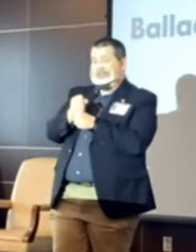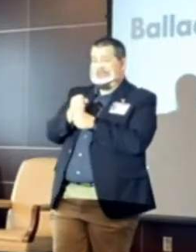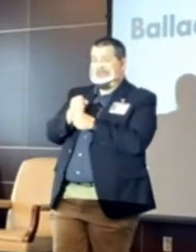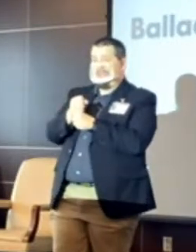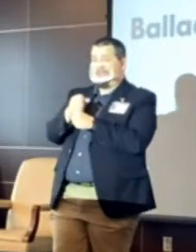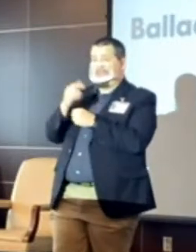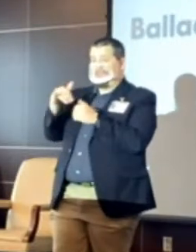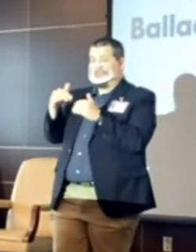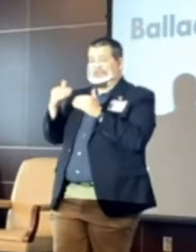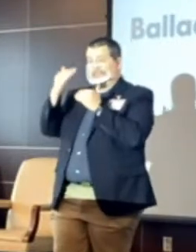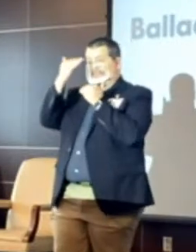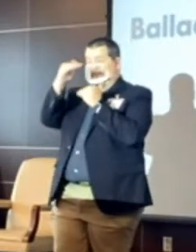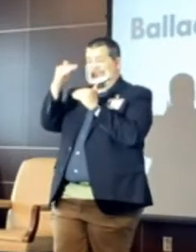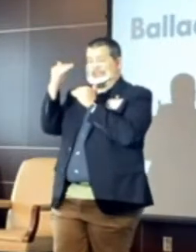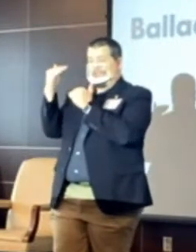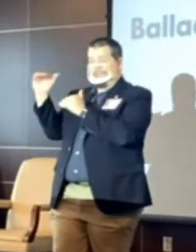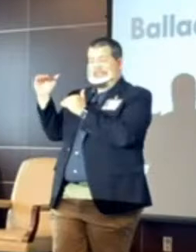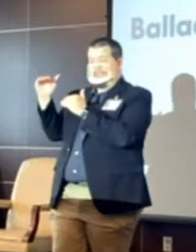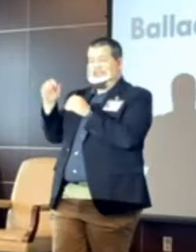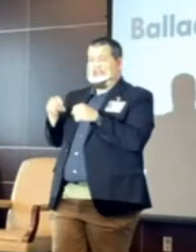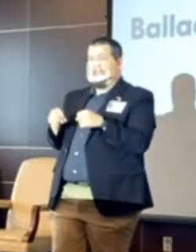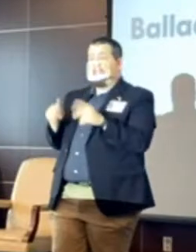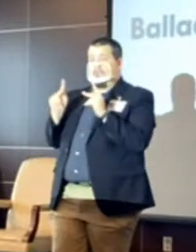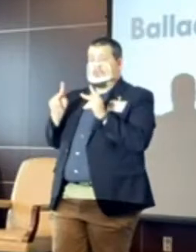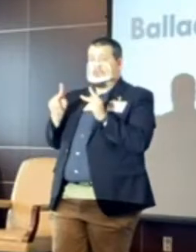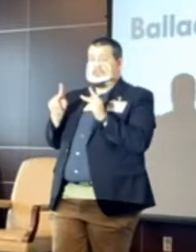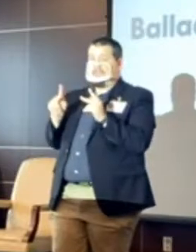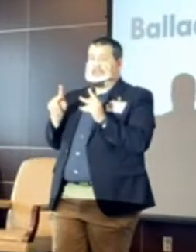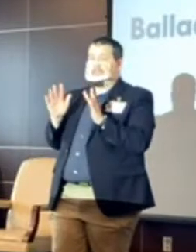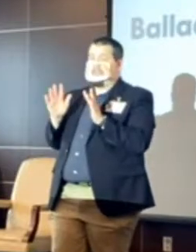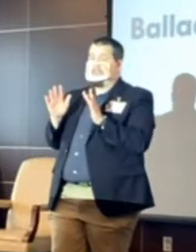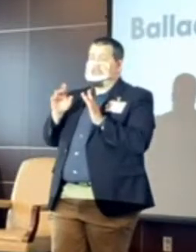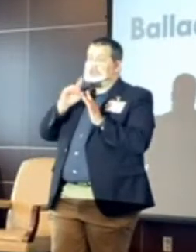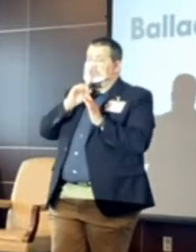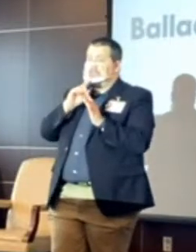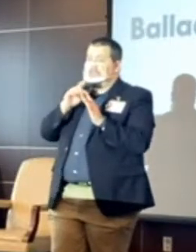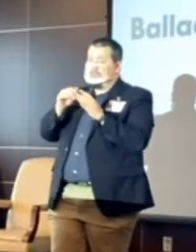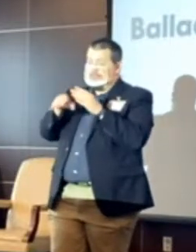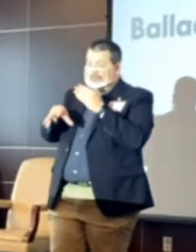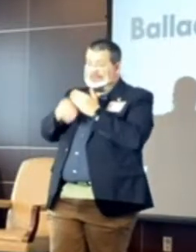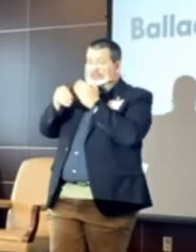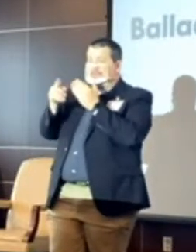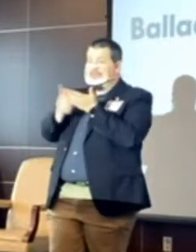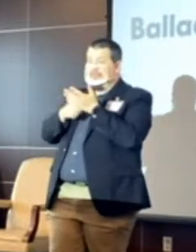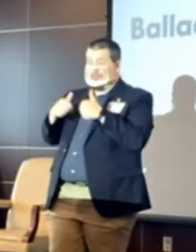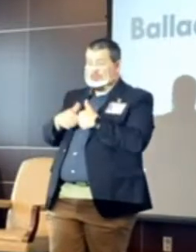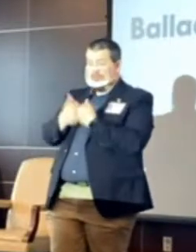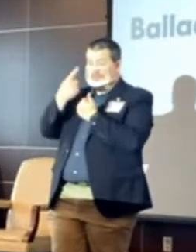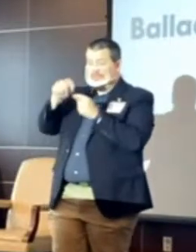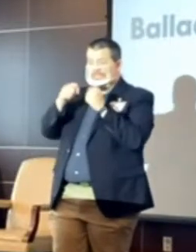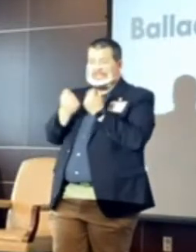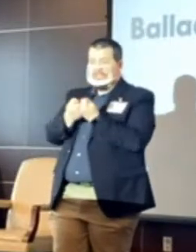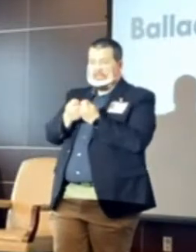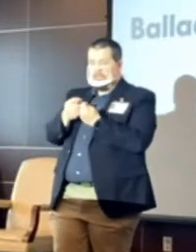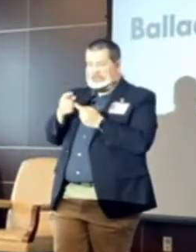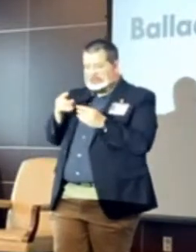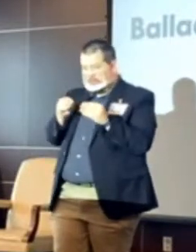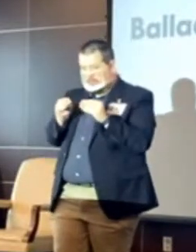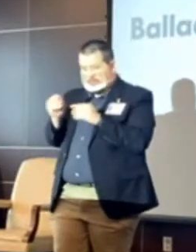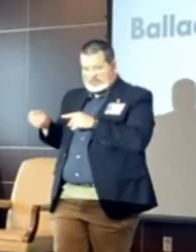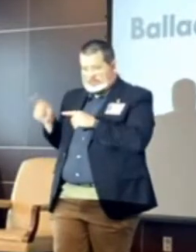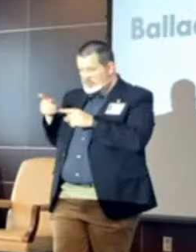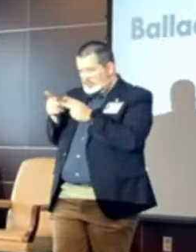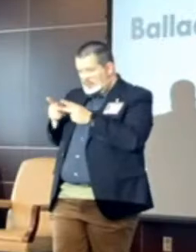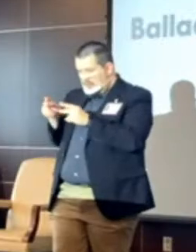these capacity opportunities. It's oftentimes a challenge for our team members to have to relocate from